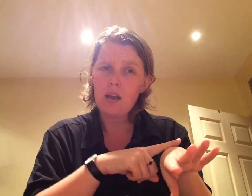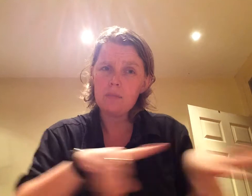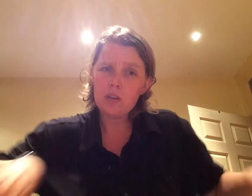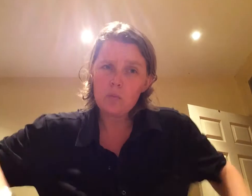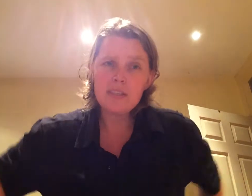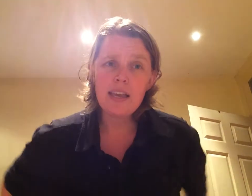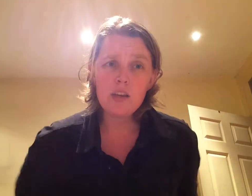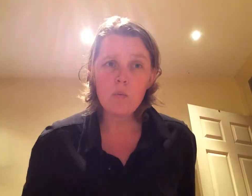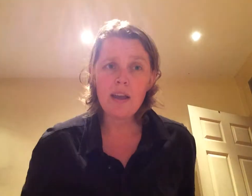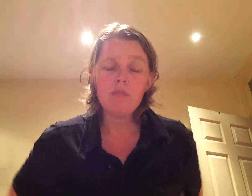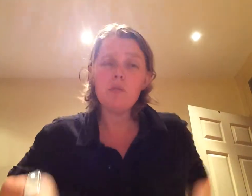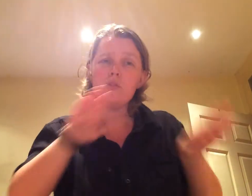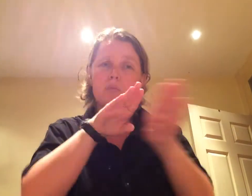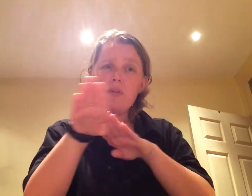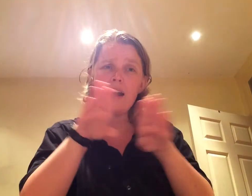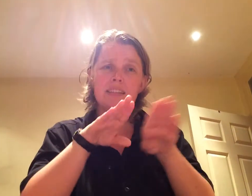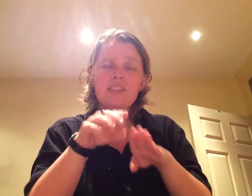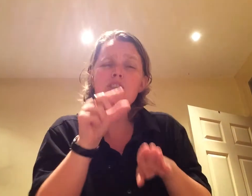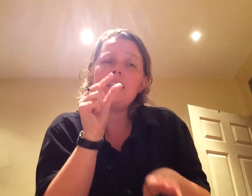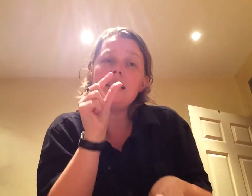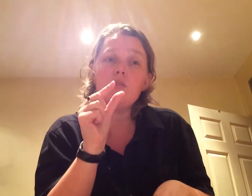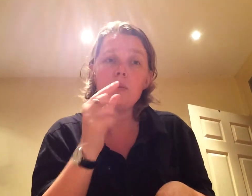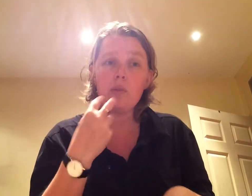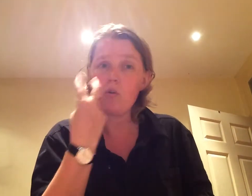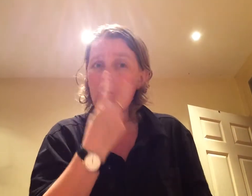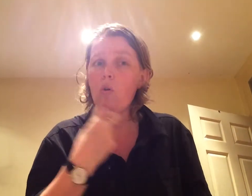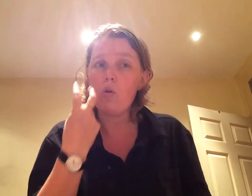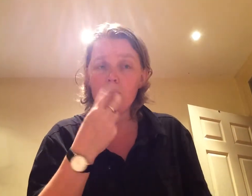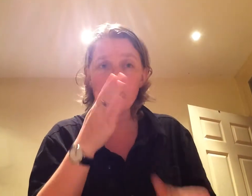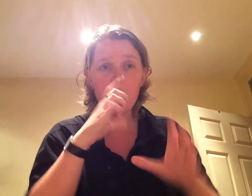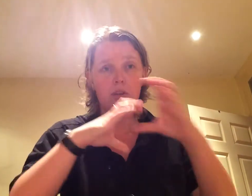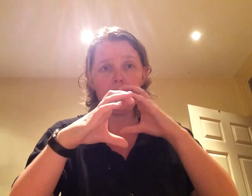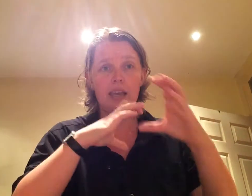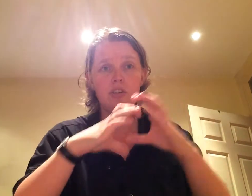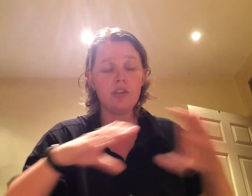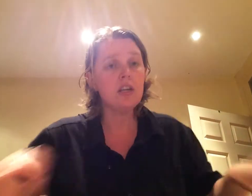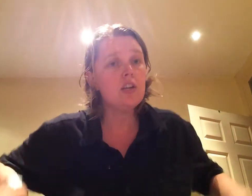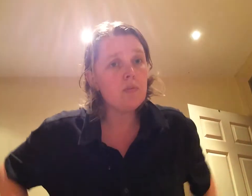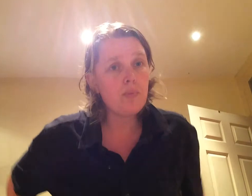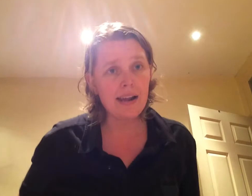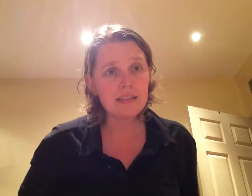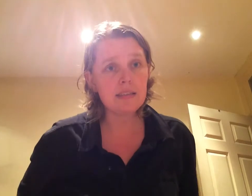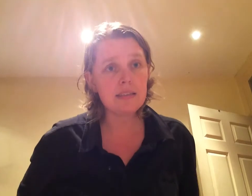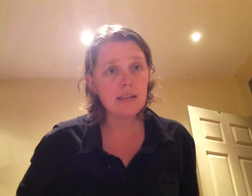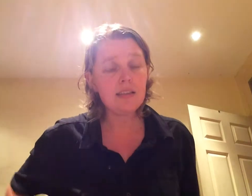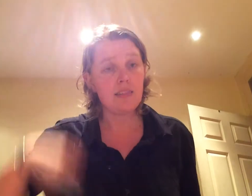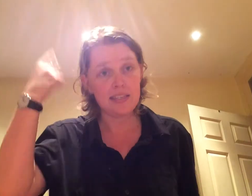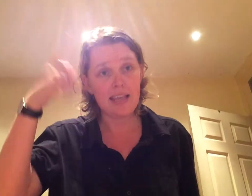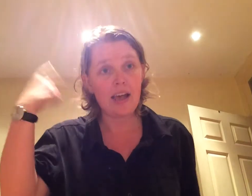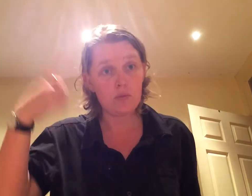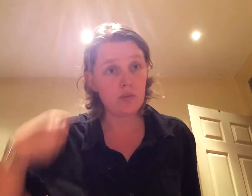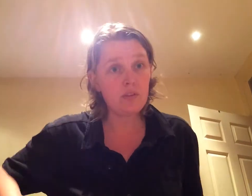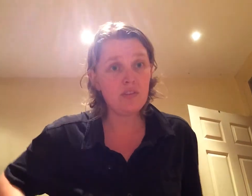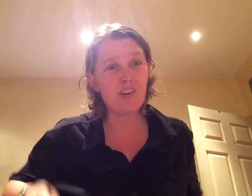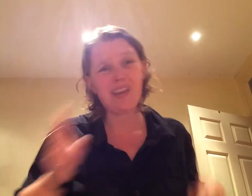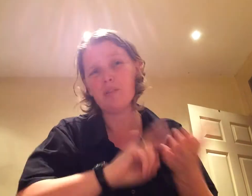sometimes we take it away if we want to practice just a little bit. We call oral communication, to practice the sounds. So that would just